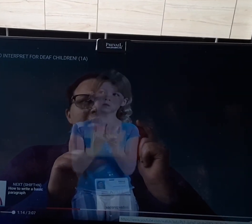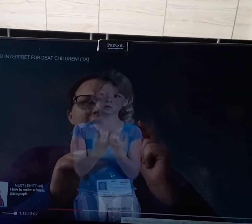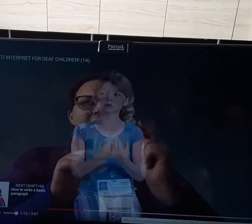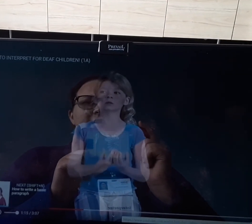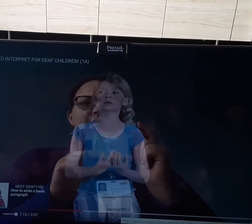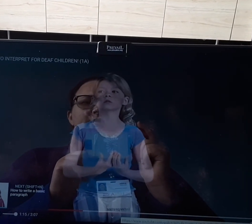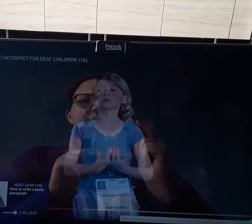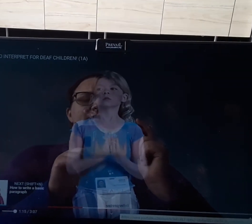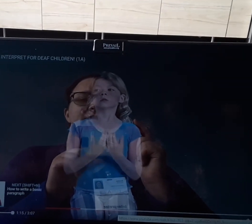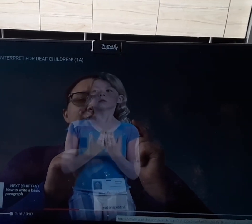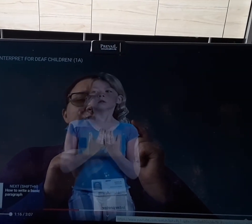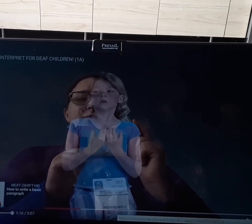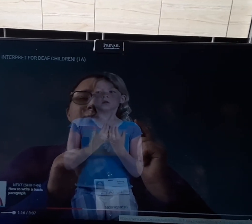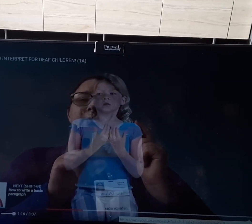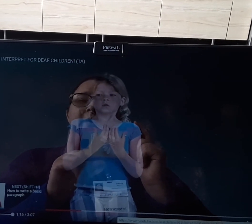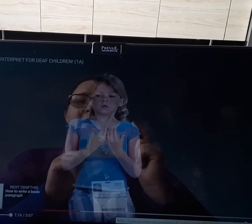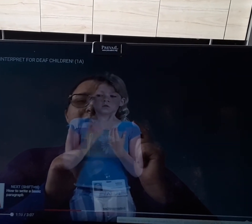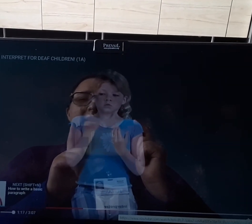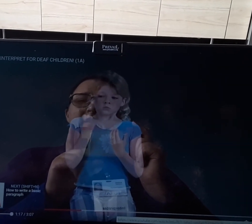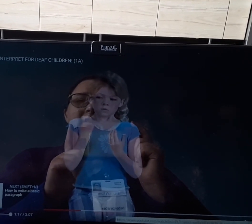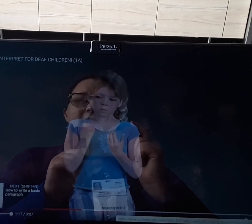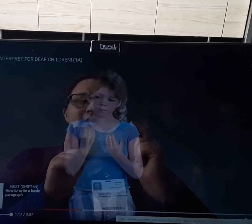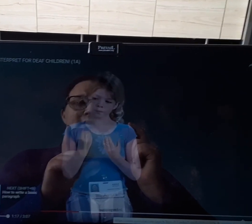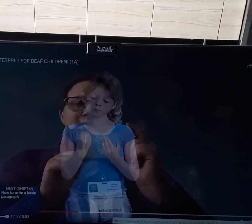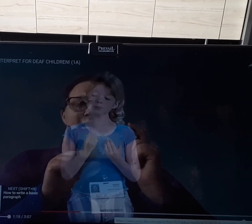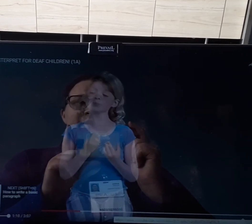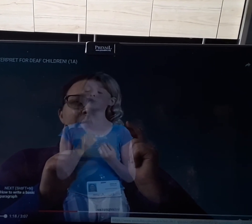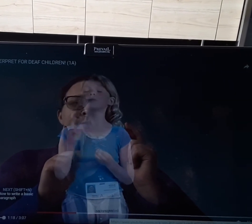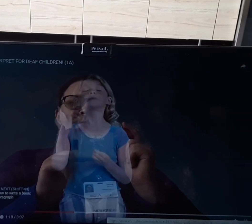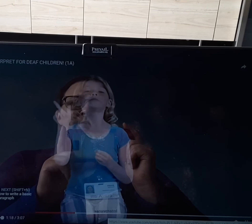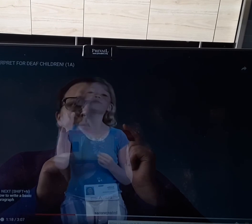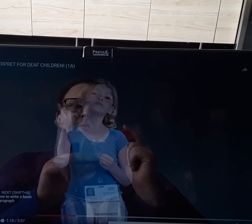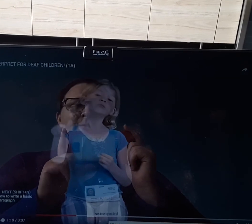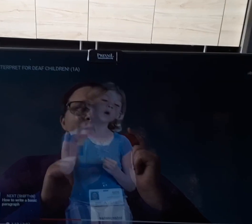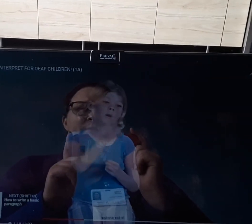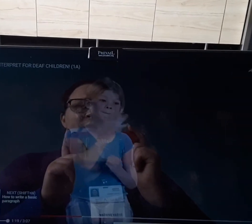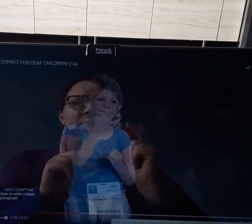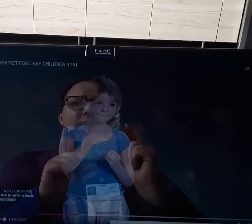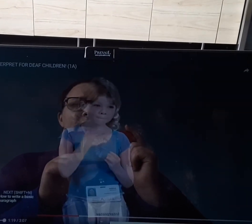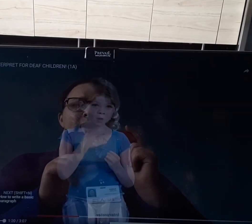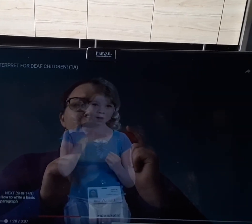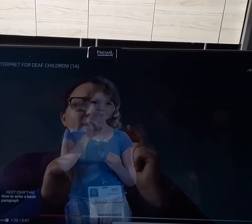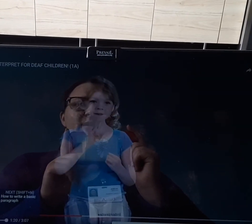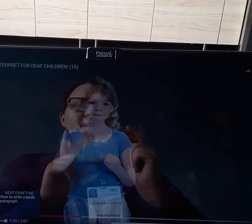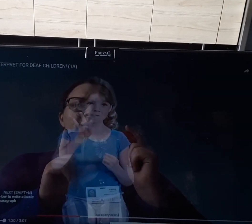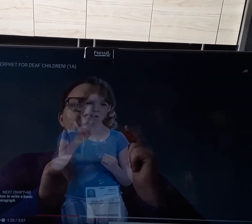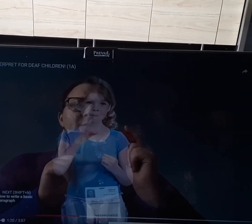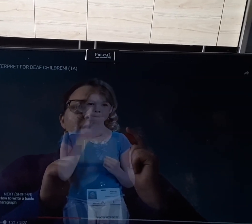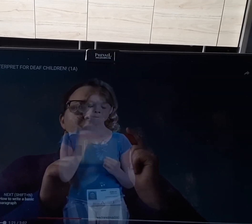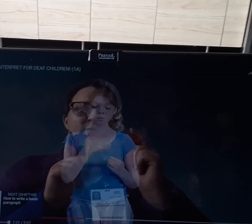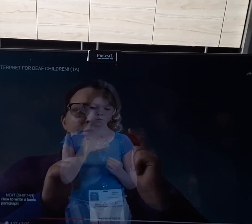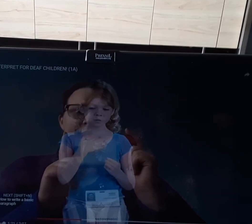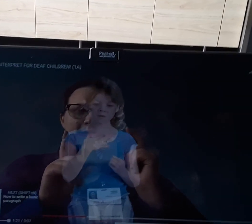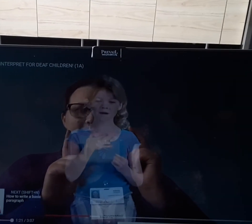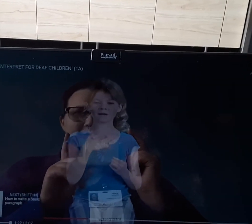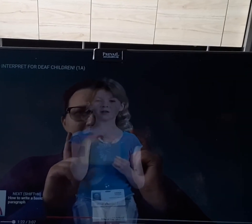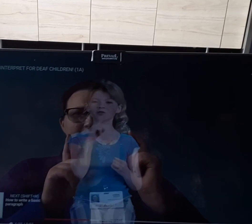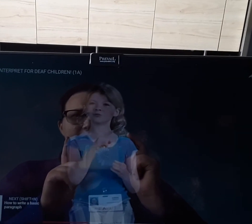She didn't join any classes yet. But later, on her birthday when she became seven years